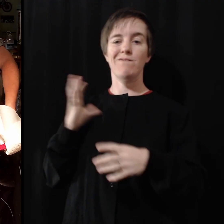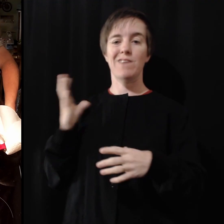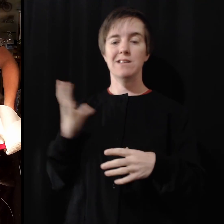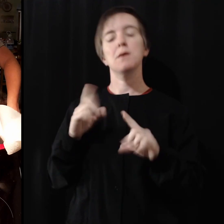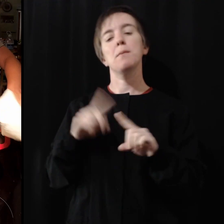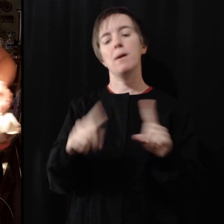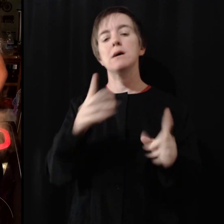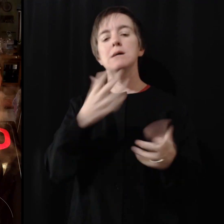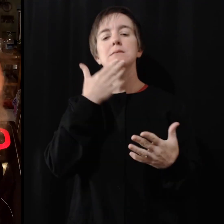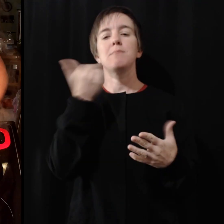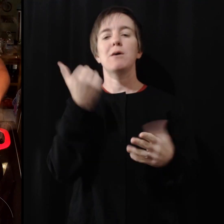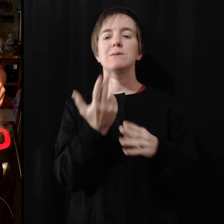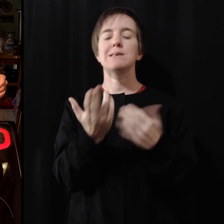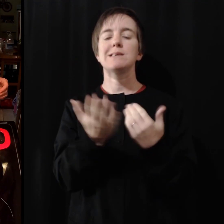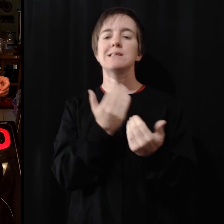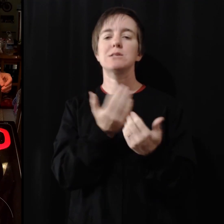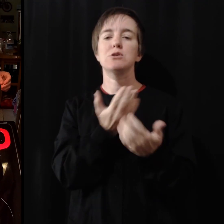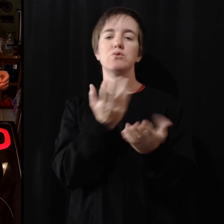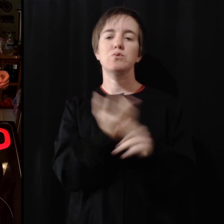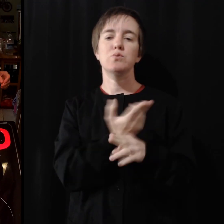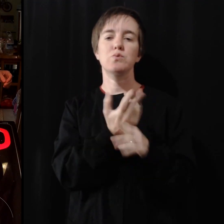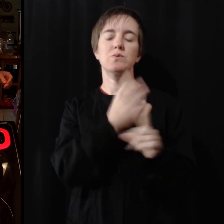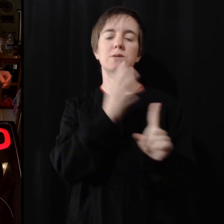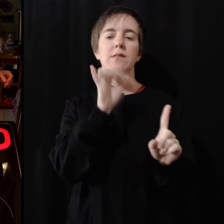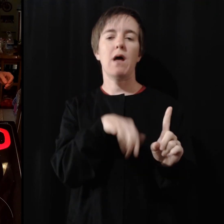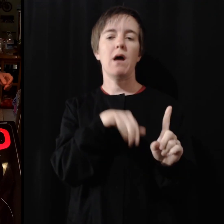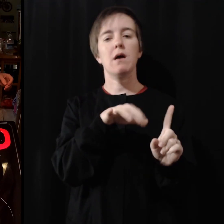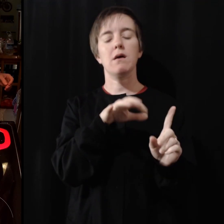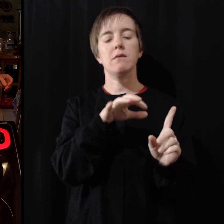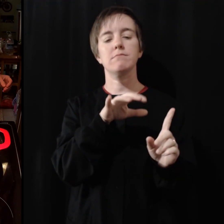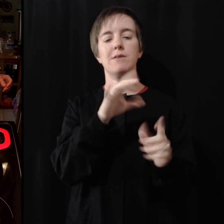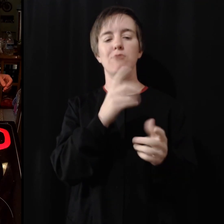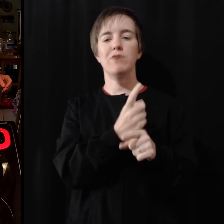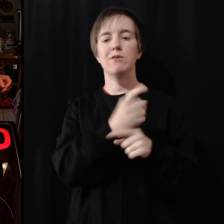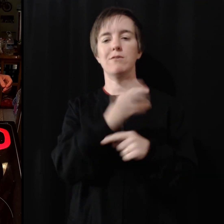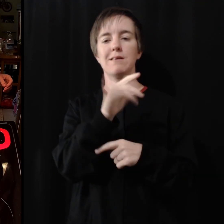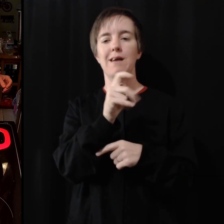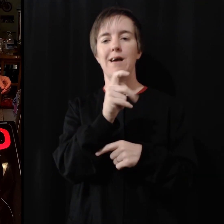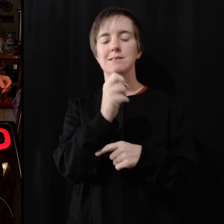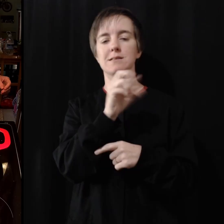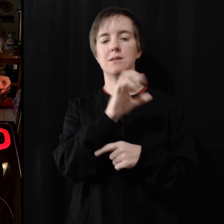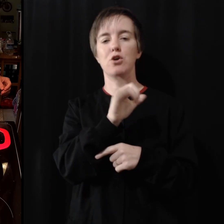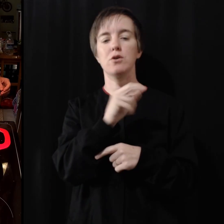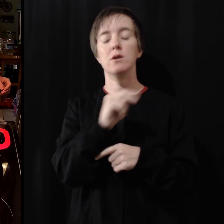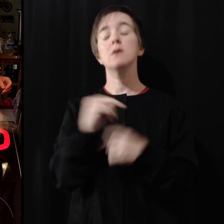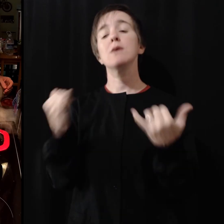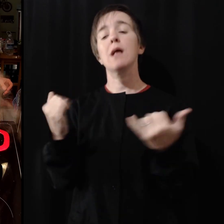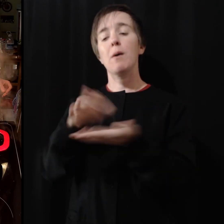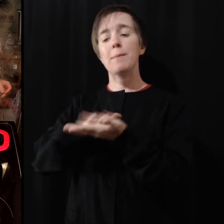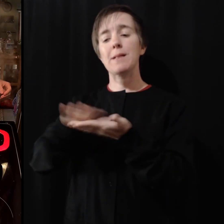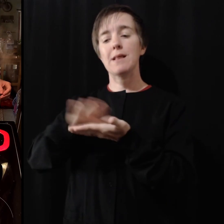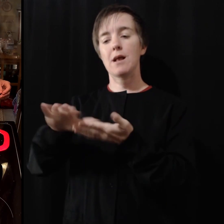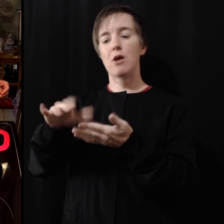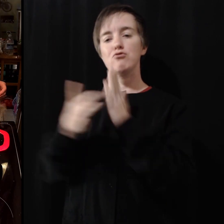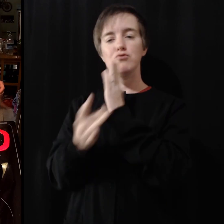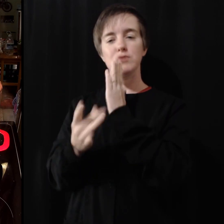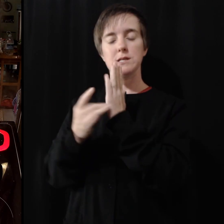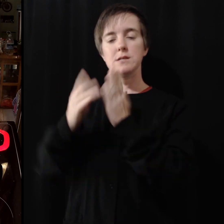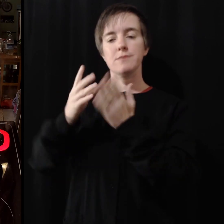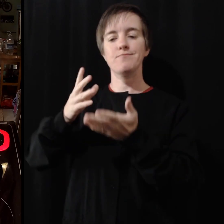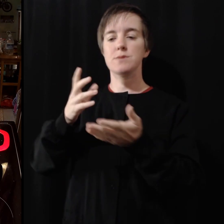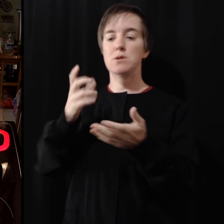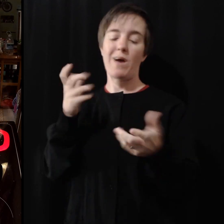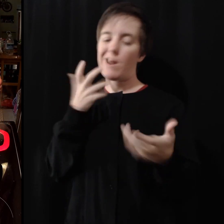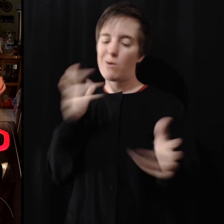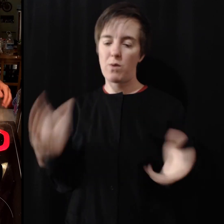ground beef after I browned it, and I need to get rid of some of that grease. So instead of lifting up the heavy pan and pouring it out, the